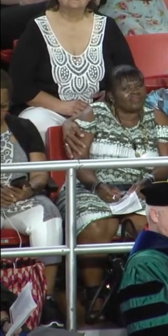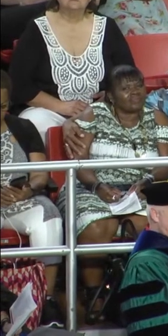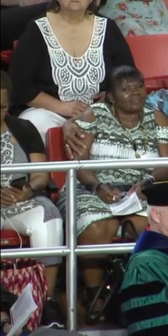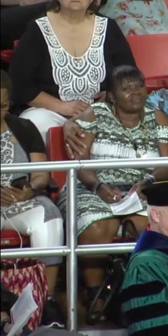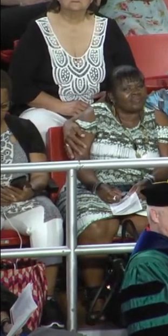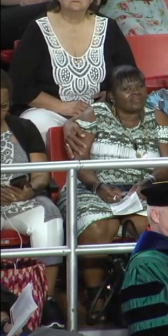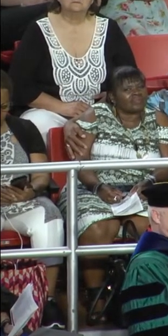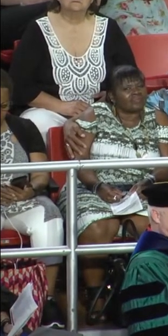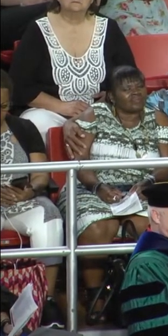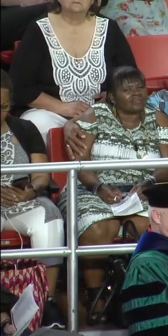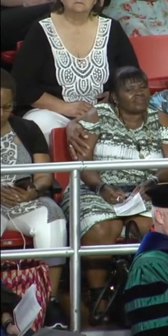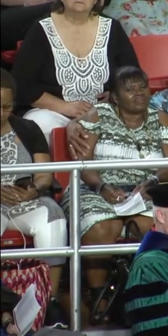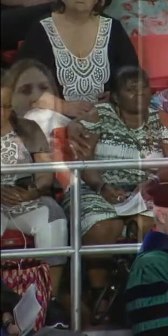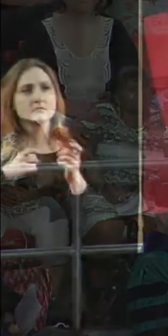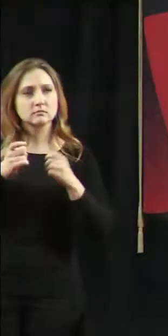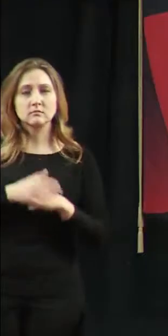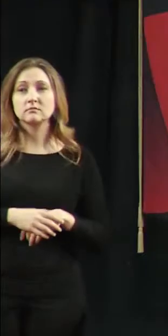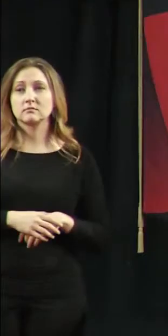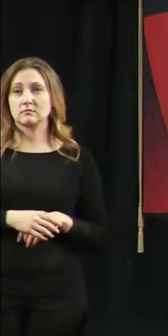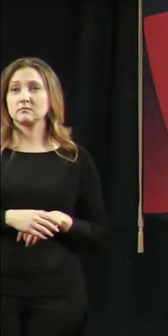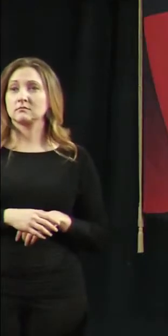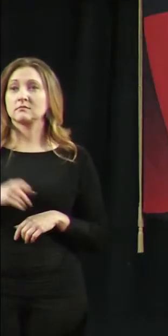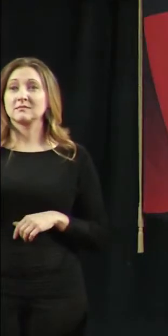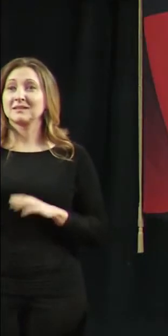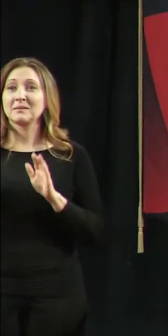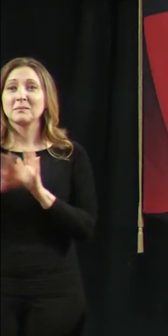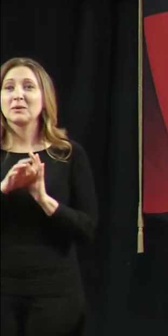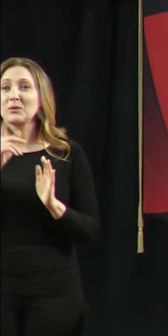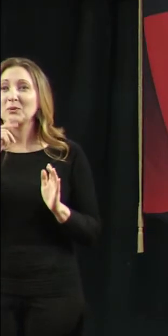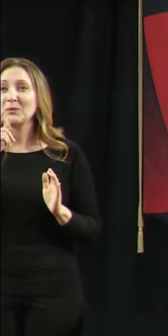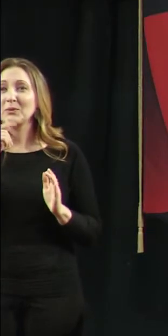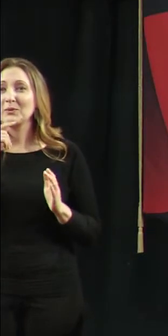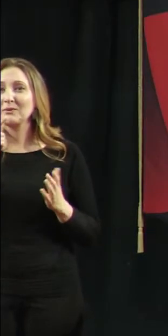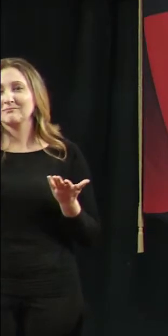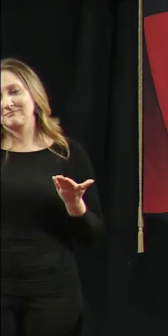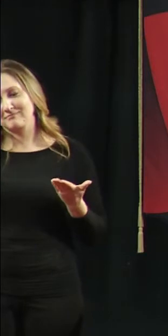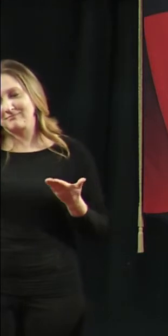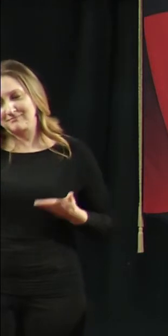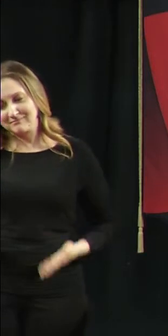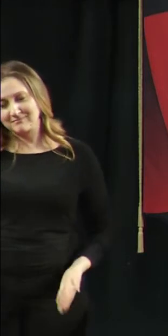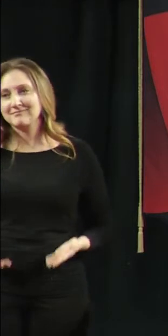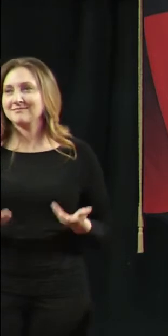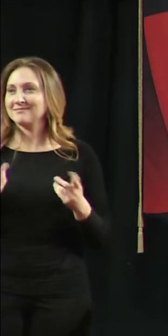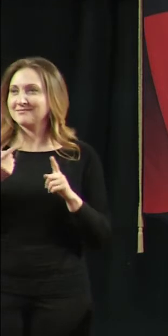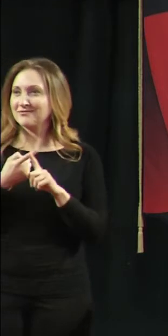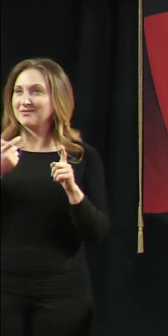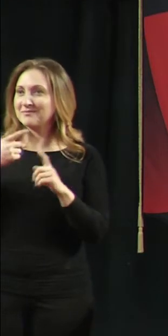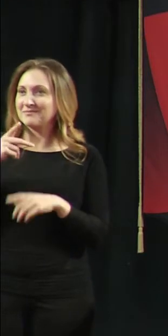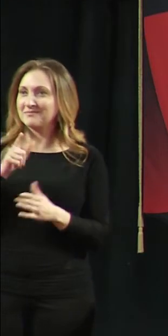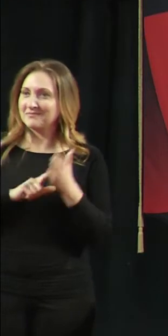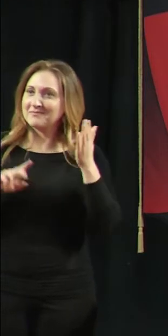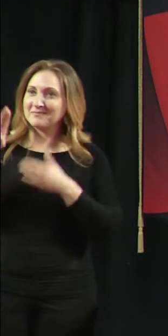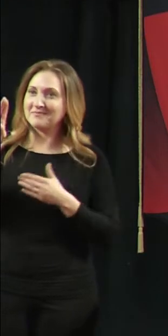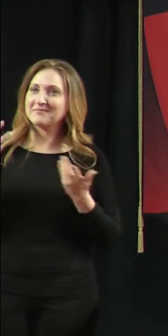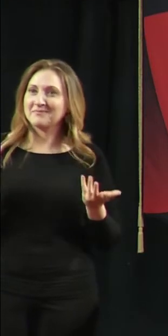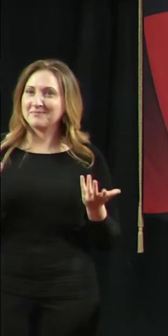Launch Operations at Cape Canaveral, he selected a graduate of Lamar University.